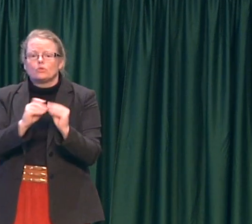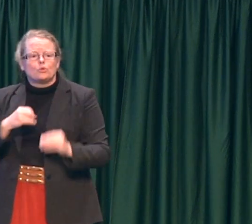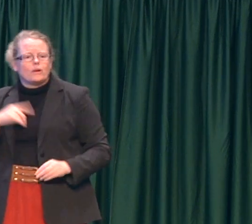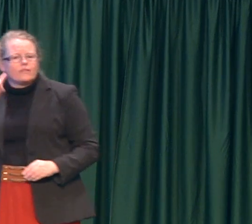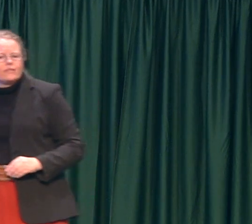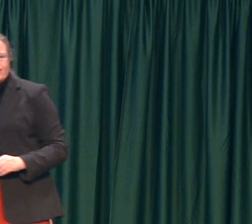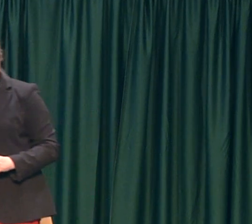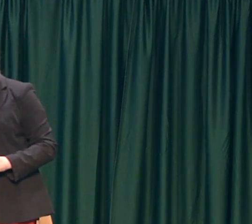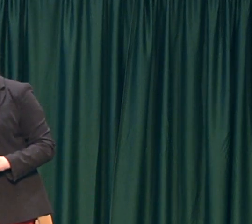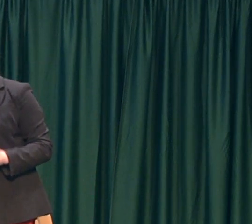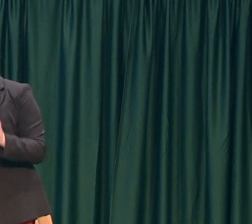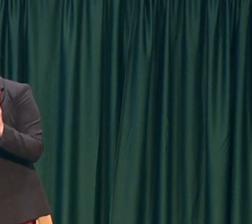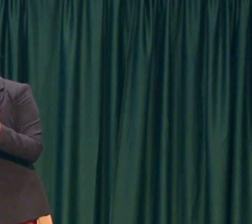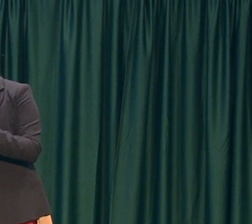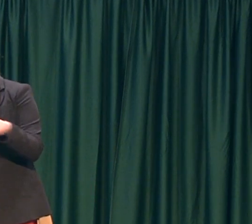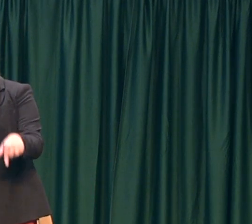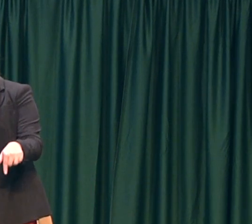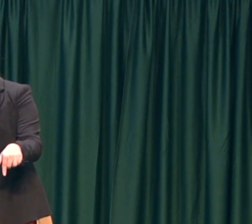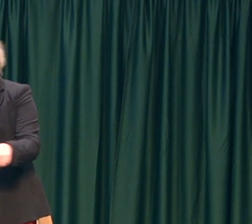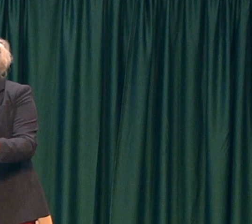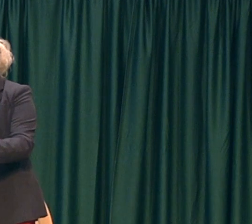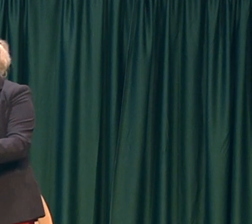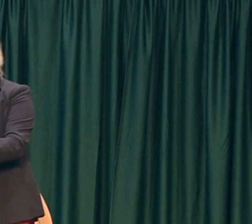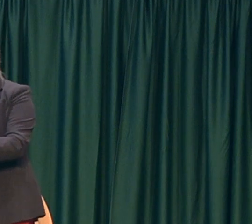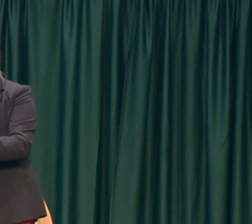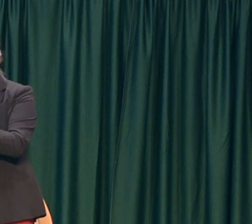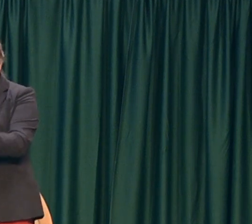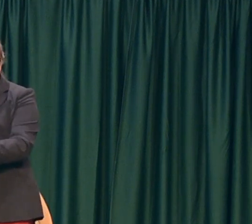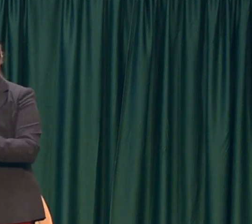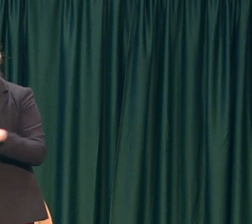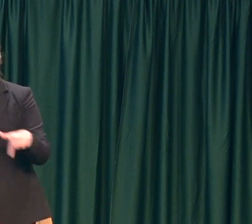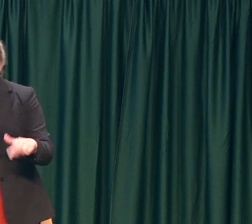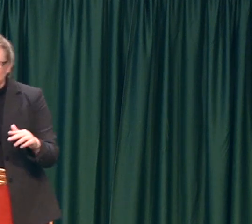your conferences, you have the Deaf Empowerment